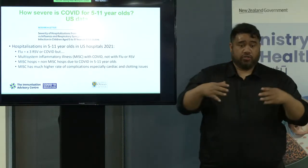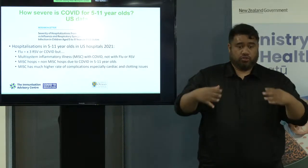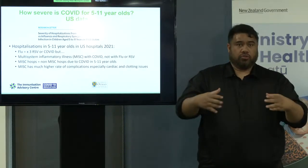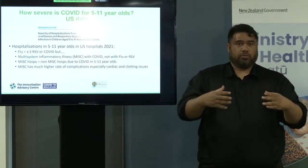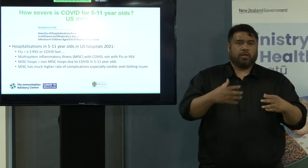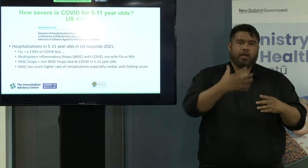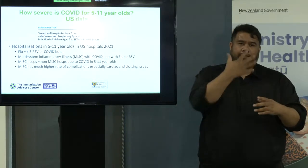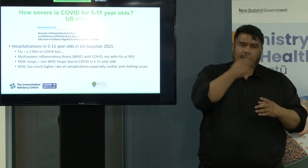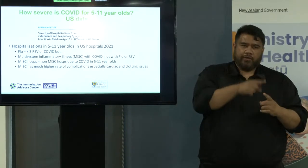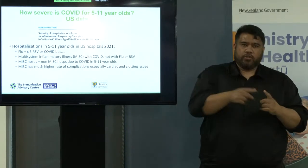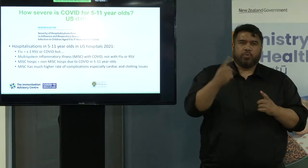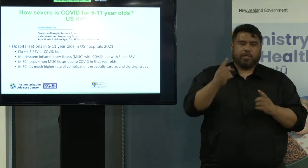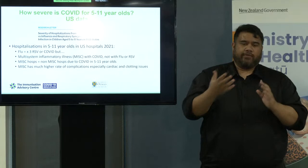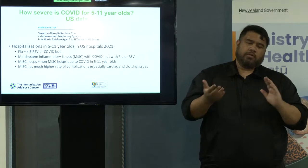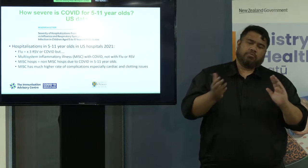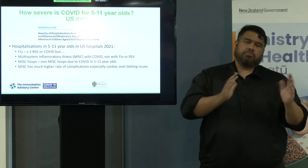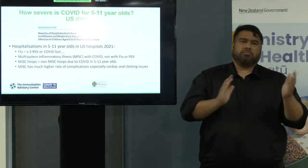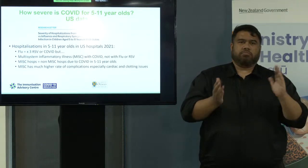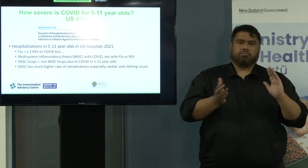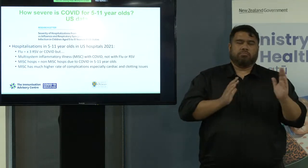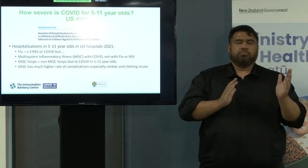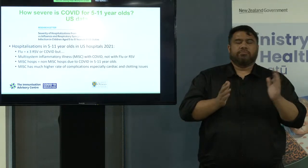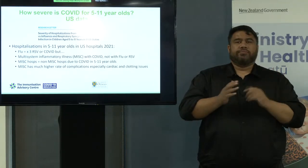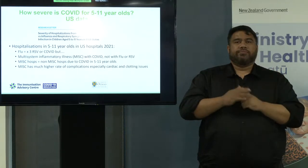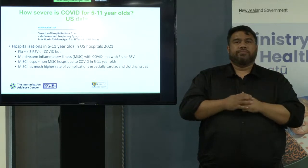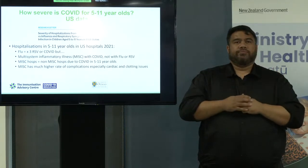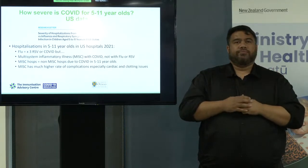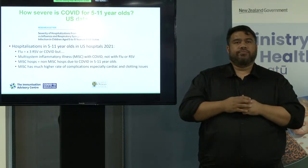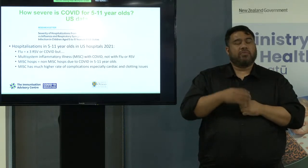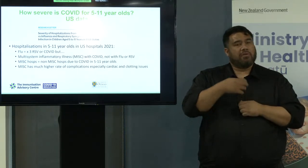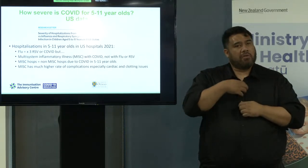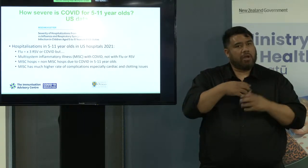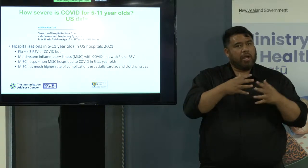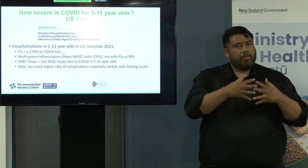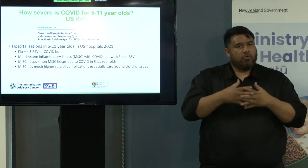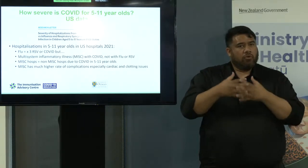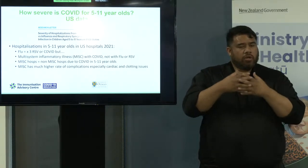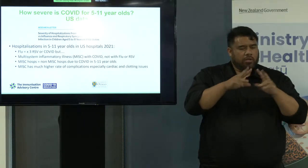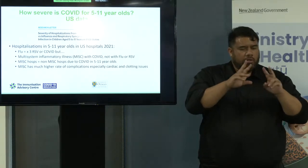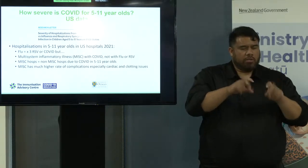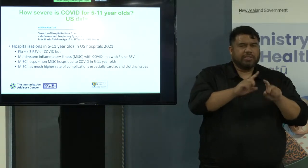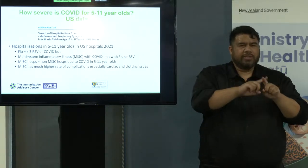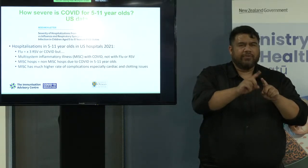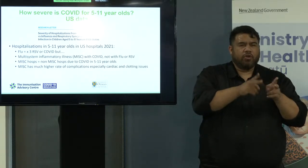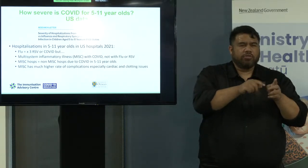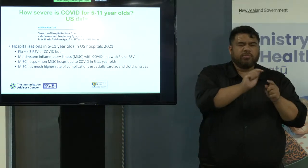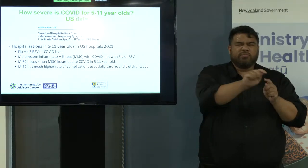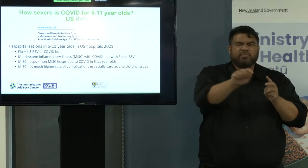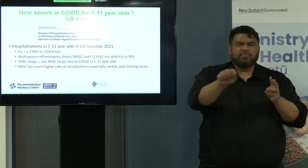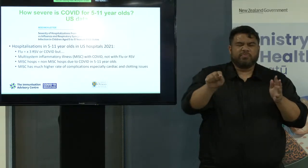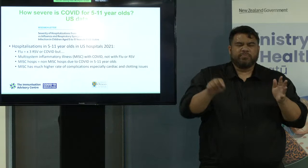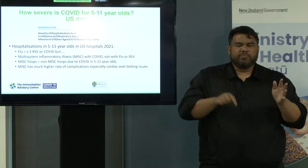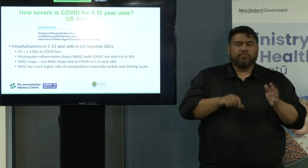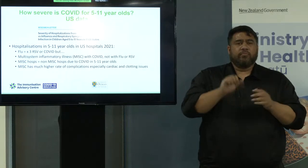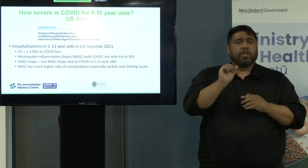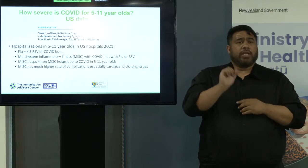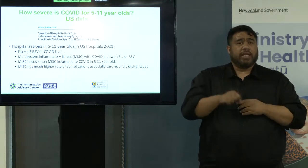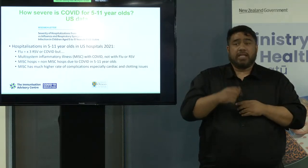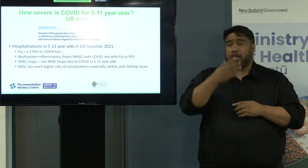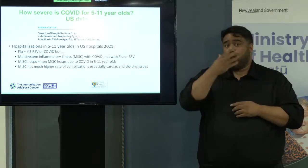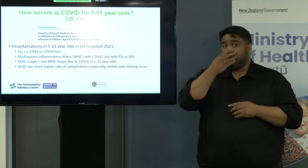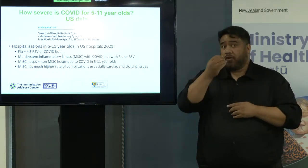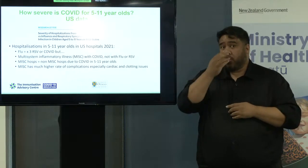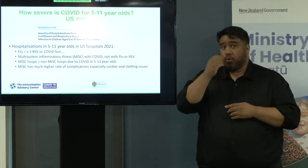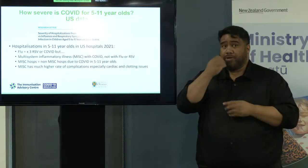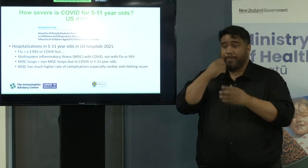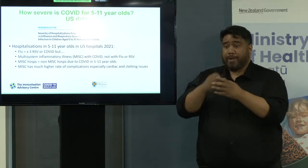5 to 11 years old, in a group of US hospitals. And they found that while there were more flu hospitalizations